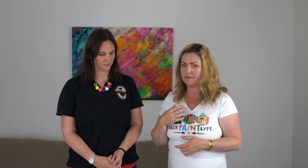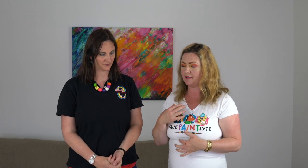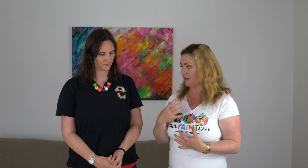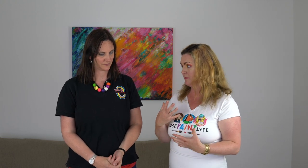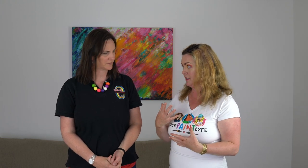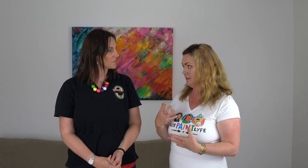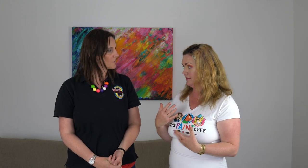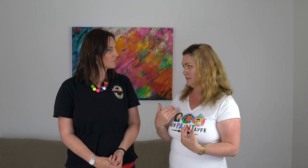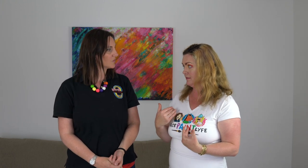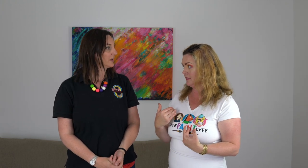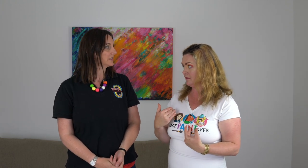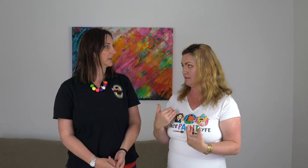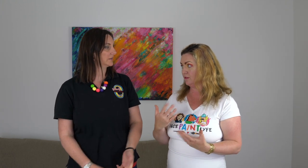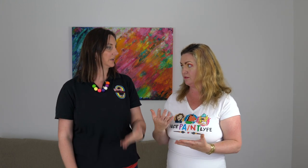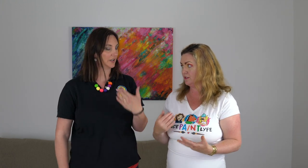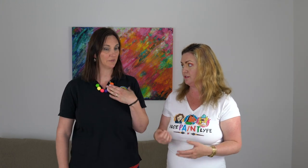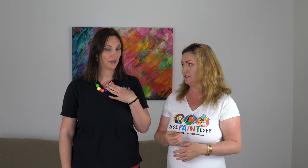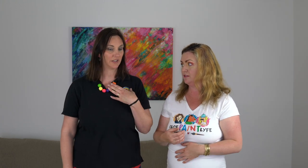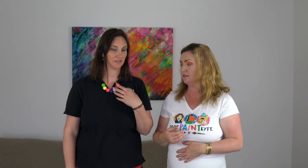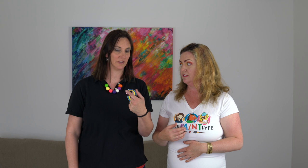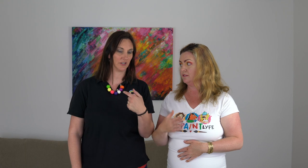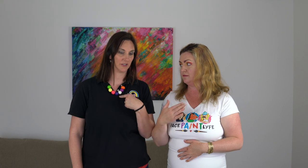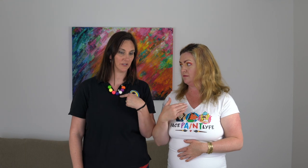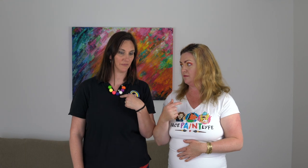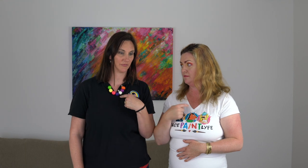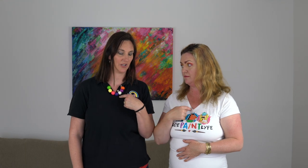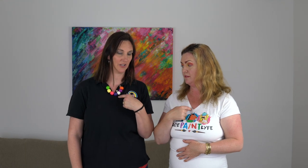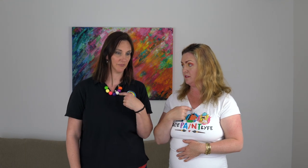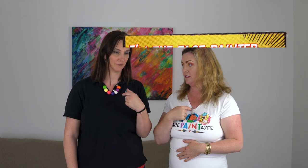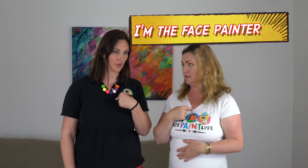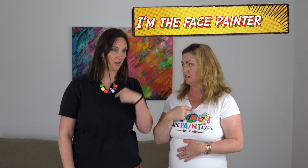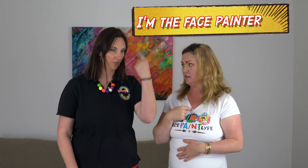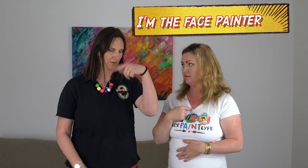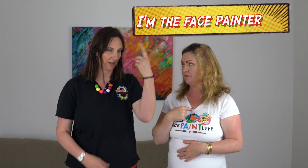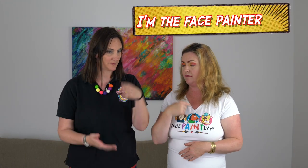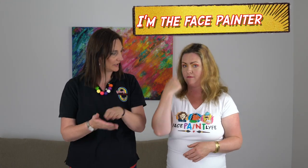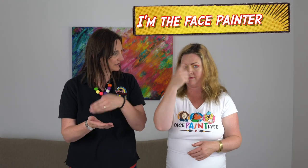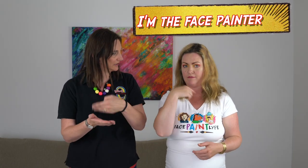the face painter. So you go, I'm the face painter.